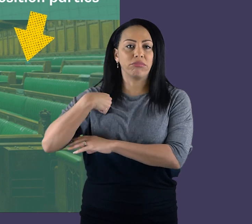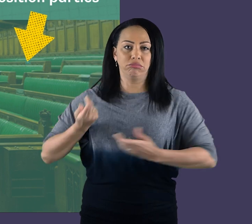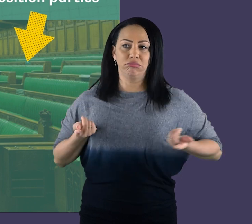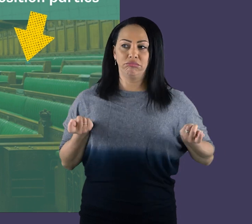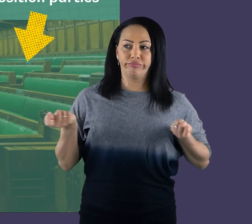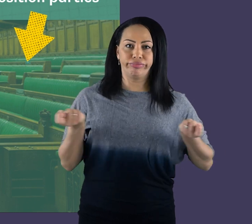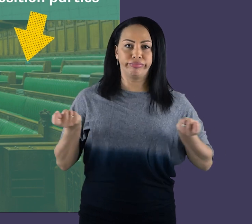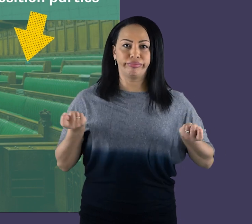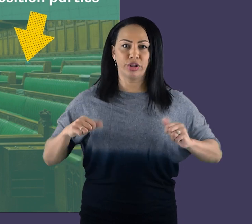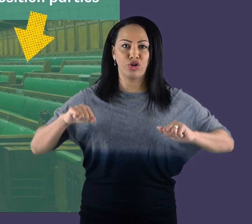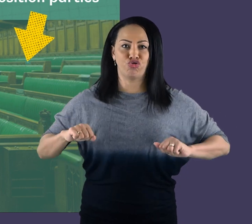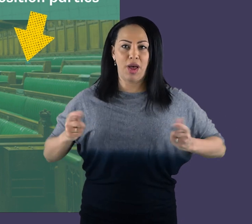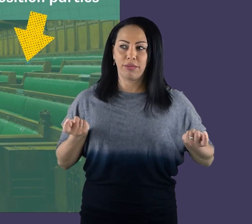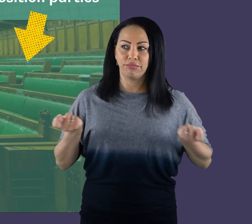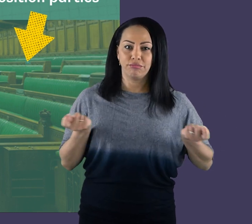by chairing debates.